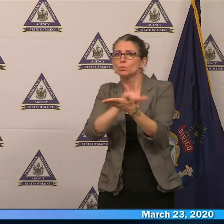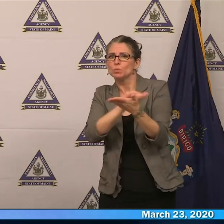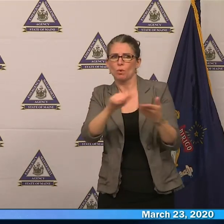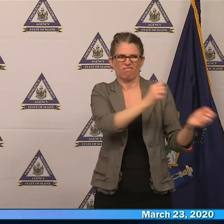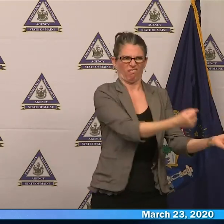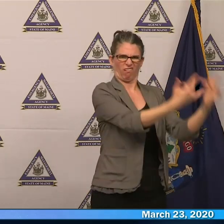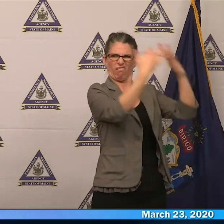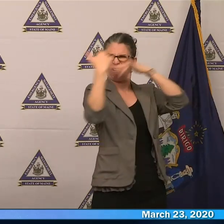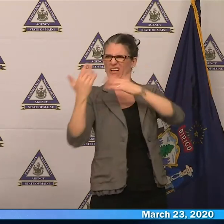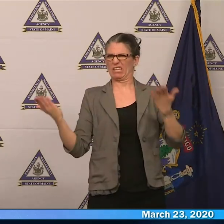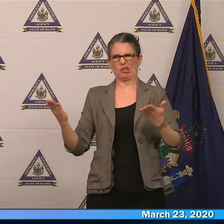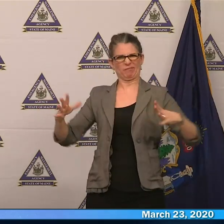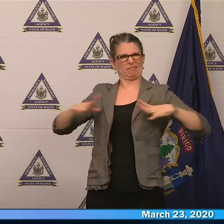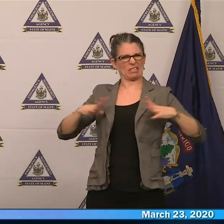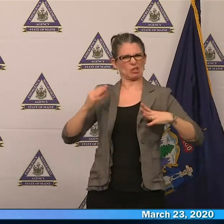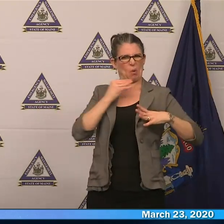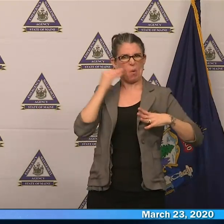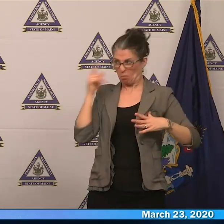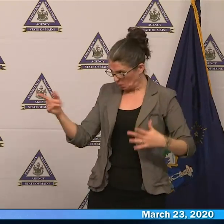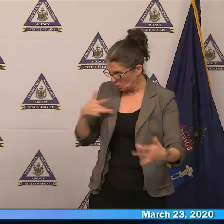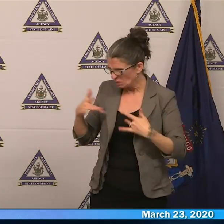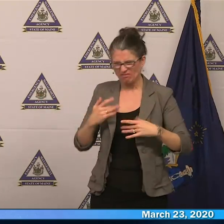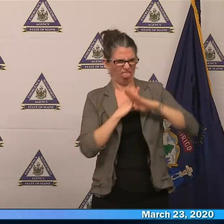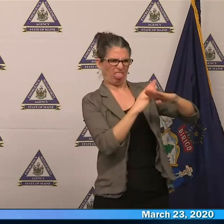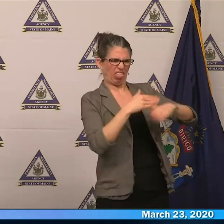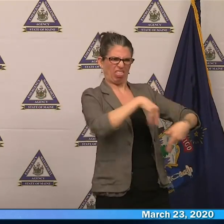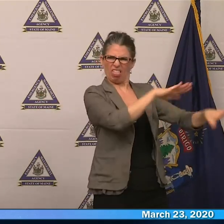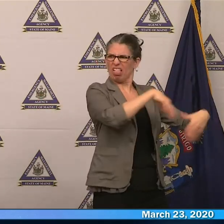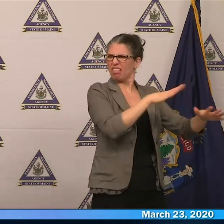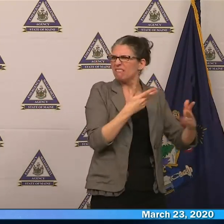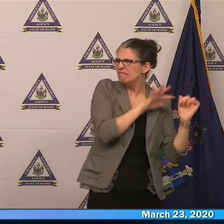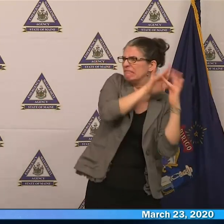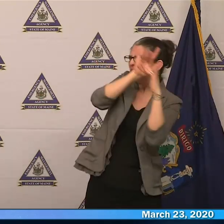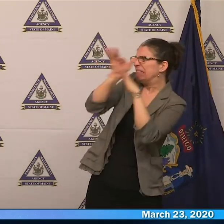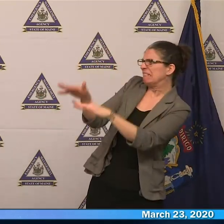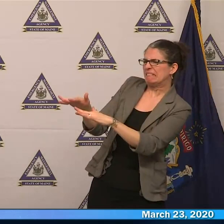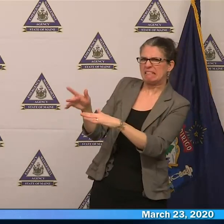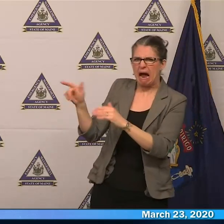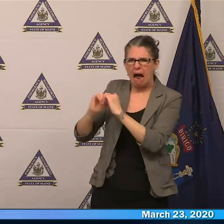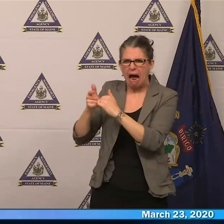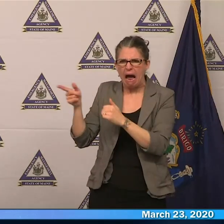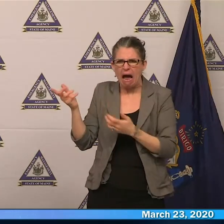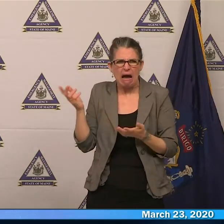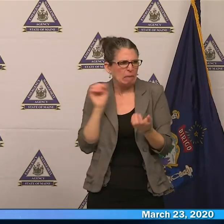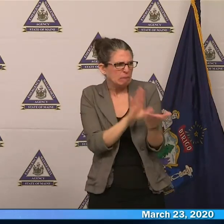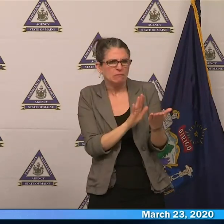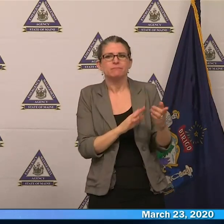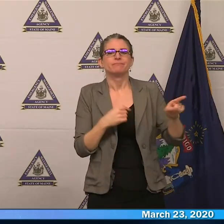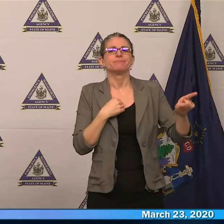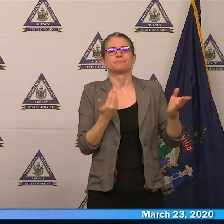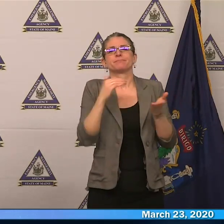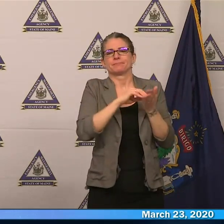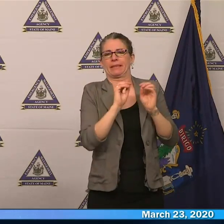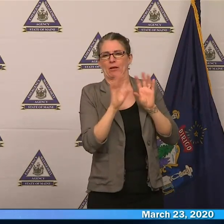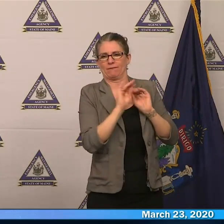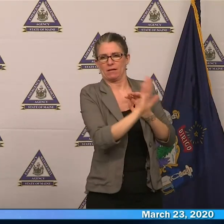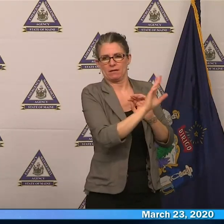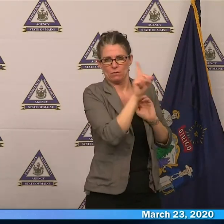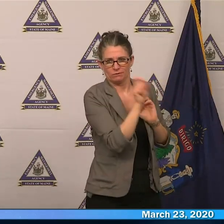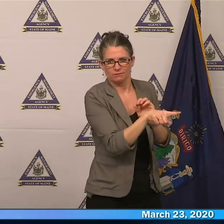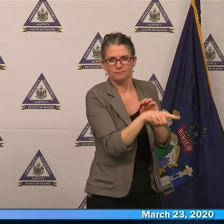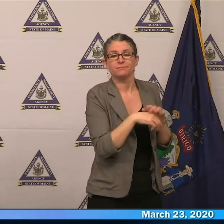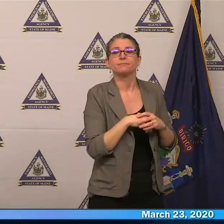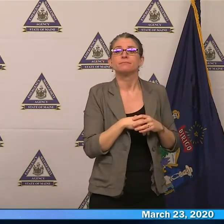is there anything you do to stop it? The question is what can we say and how should we think about individuals who are coming to Maine? And